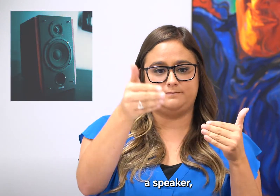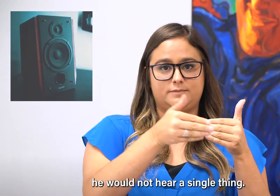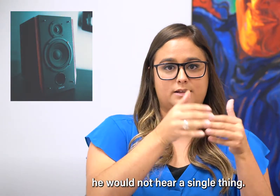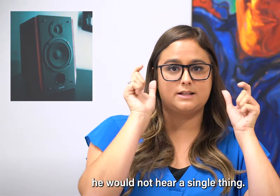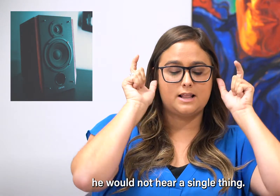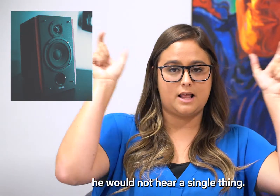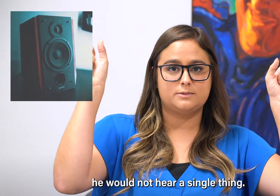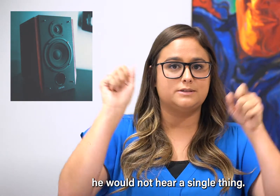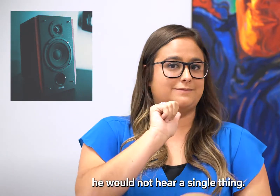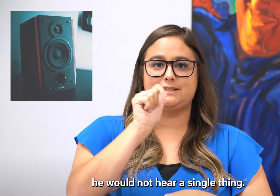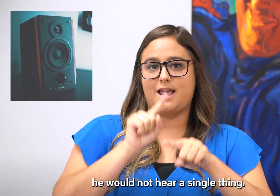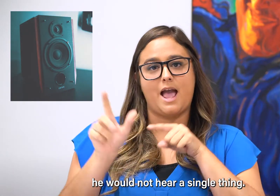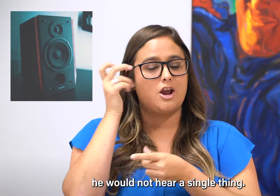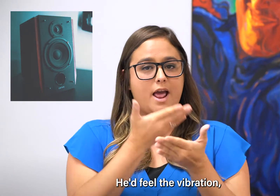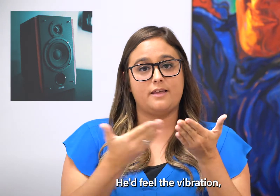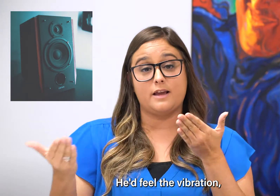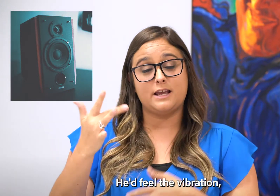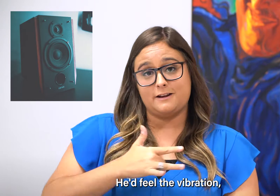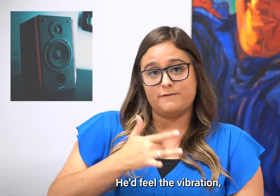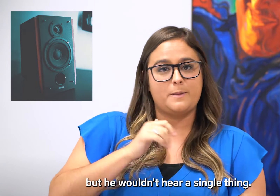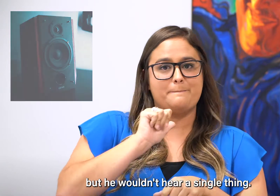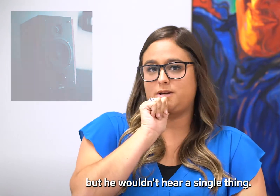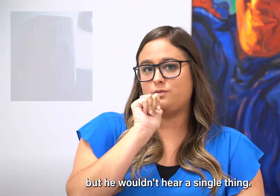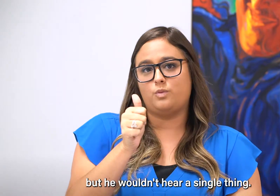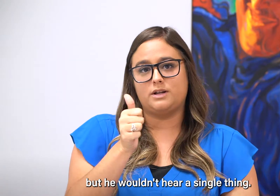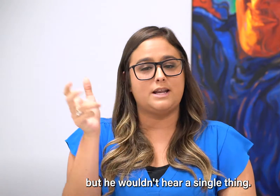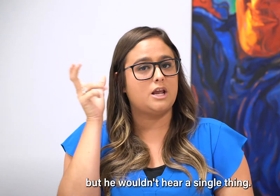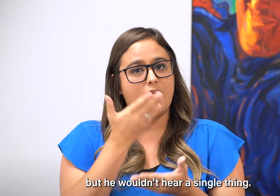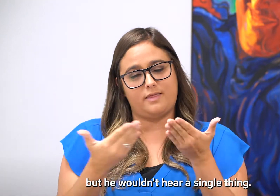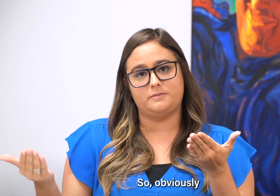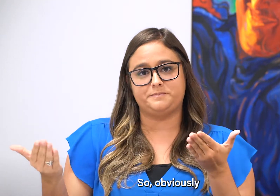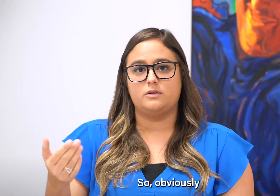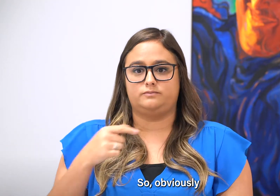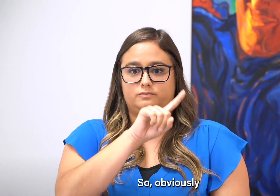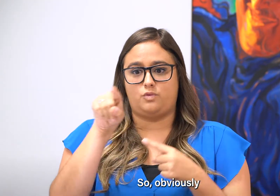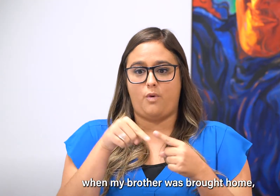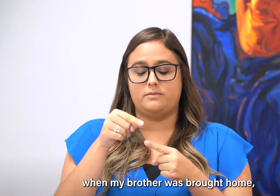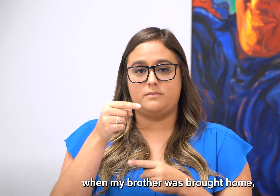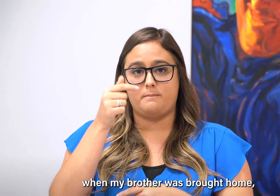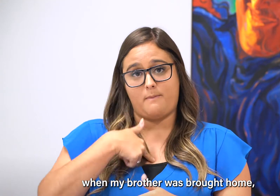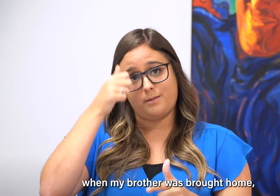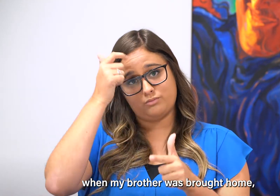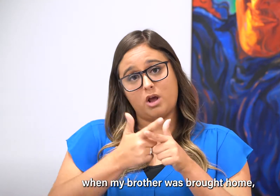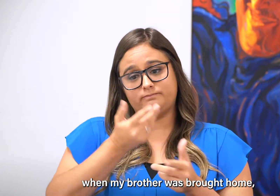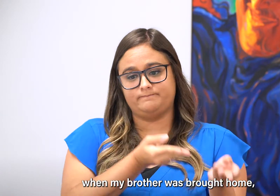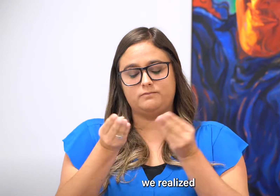he would not hear a single thing. He'd feel the vibration, but he wouldn't hear a single thing. So obviously when my brother was brought home,